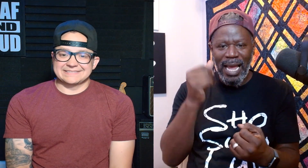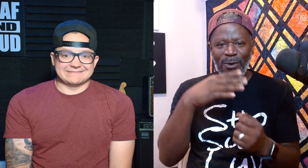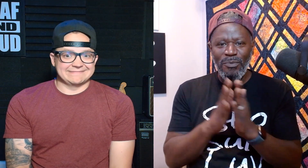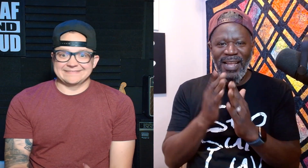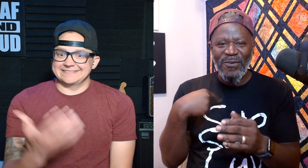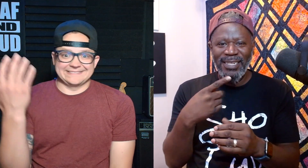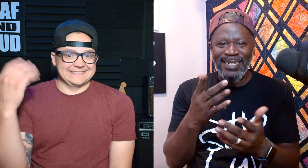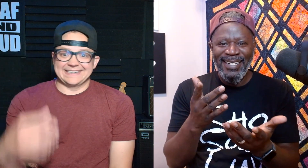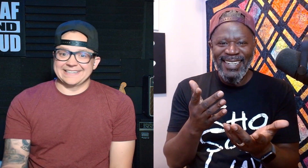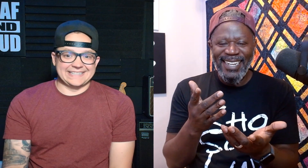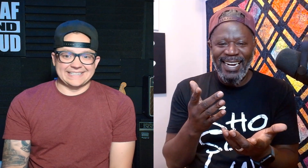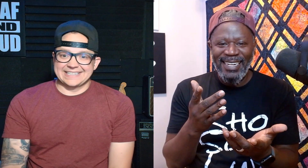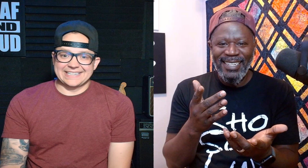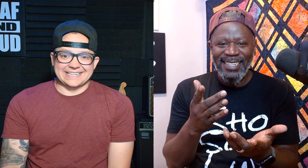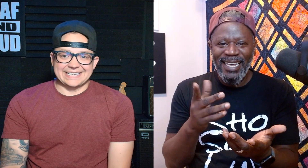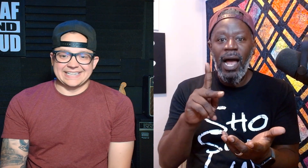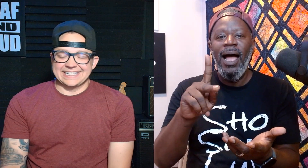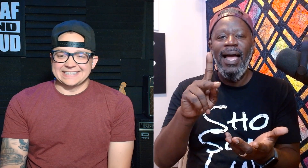who's the guy who prayed for us?